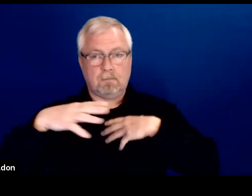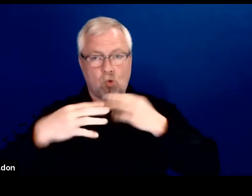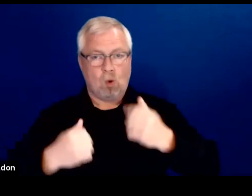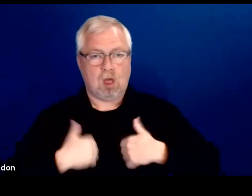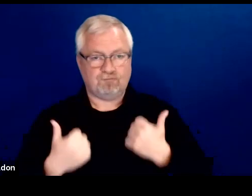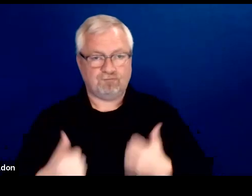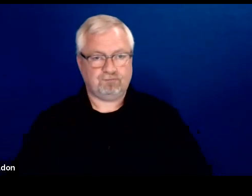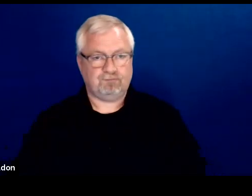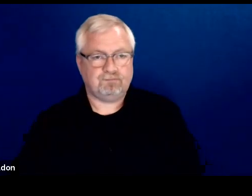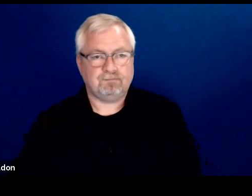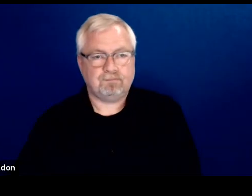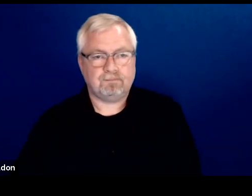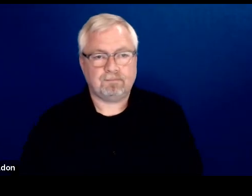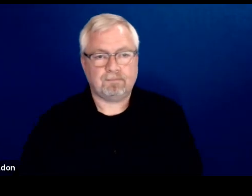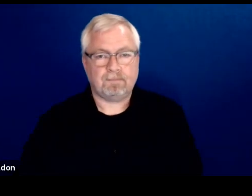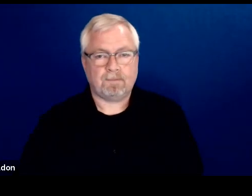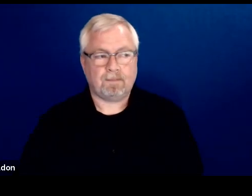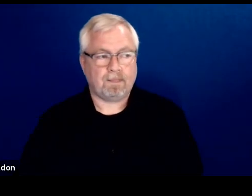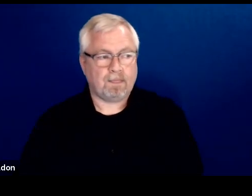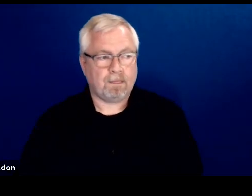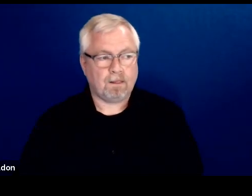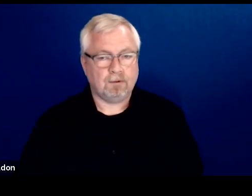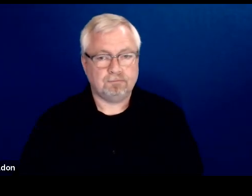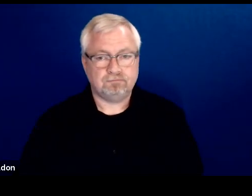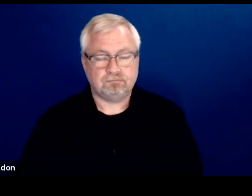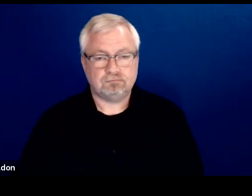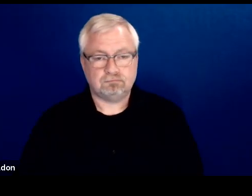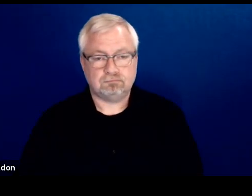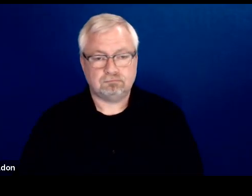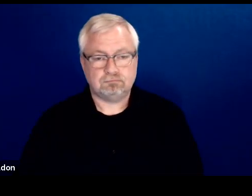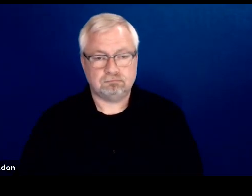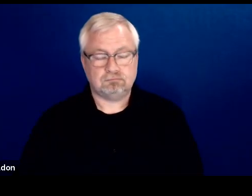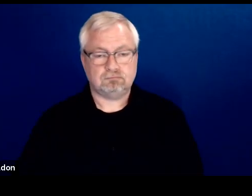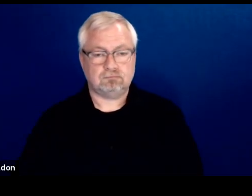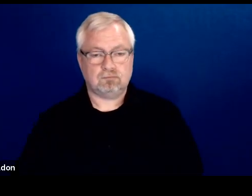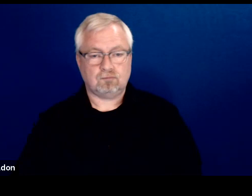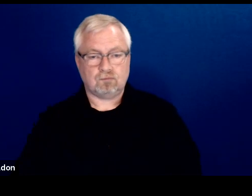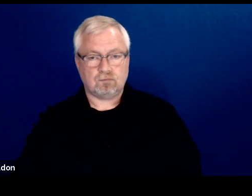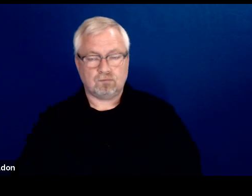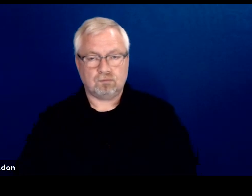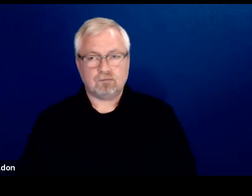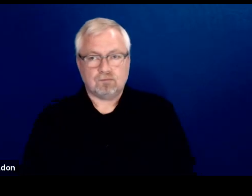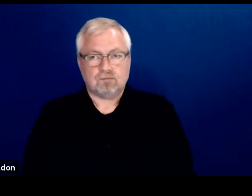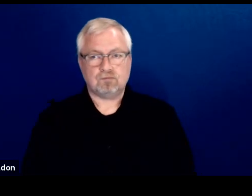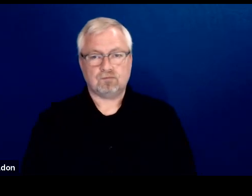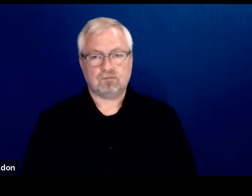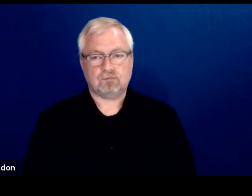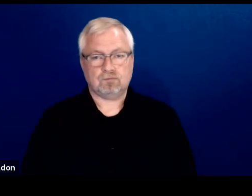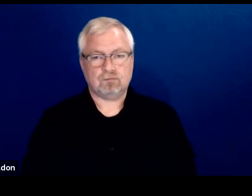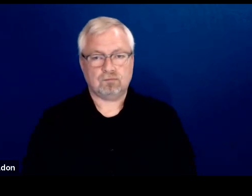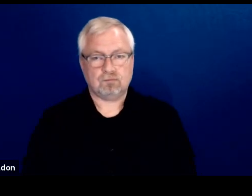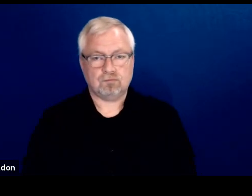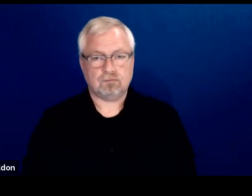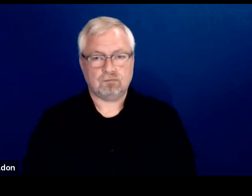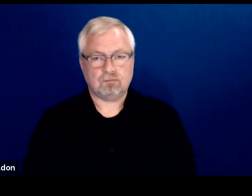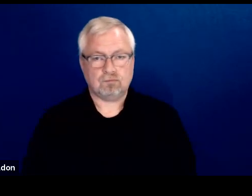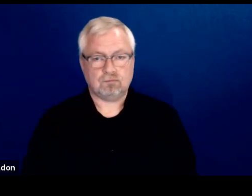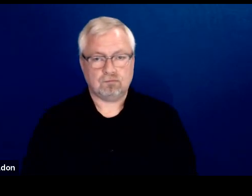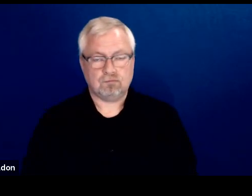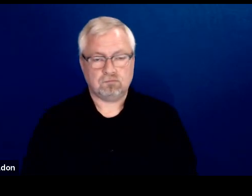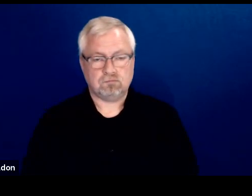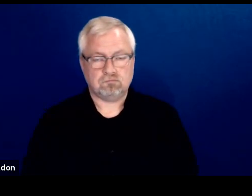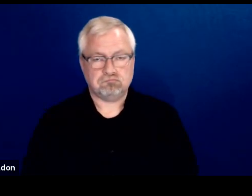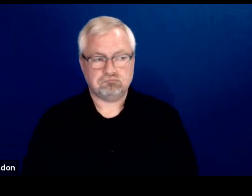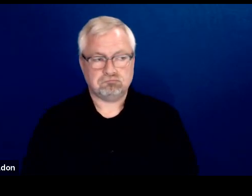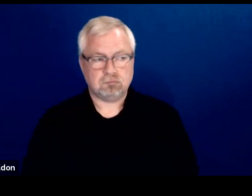president this morning. We announced some 300 delegates behind Vice President Biden, and the path toward